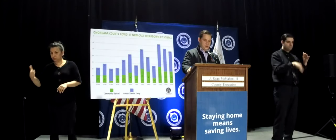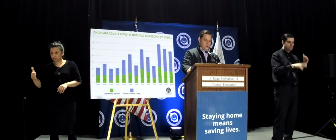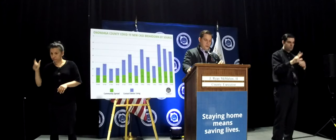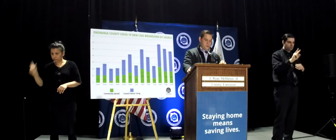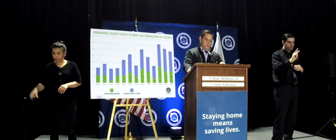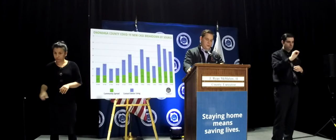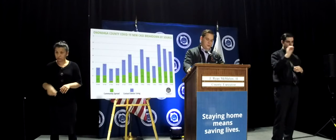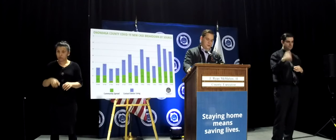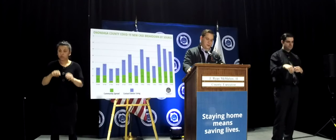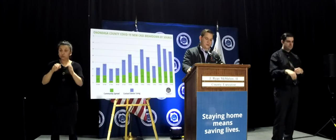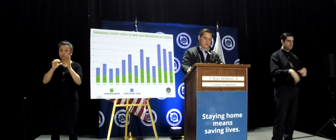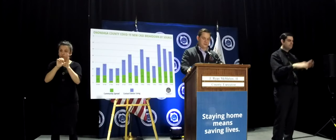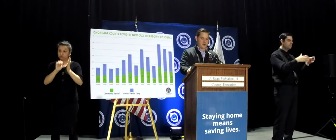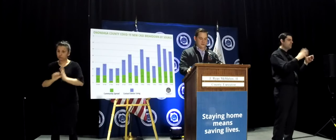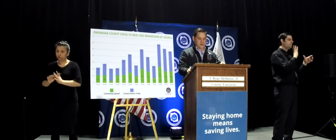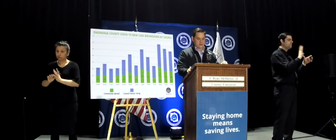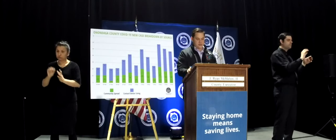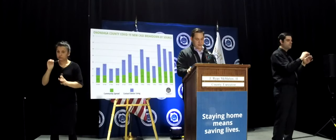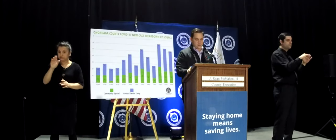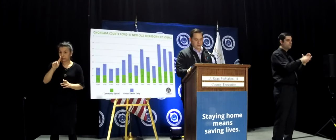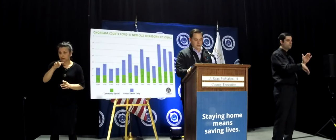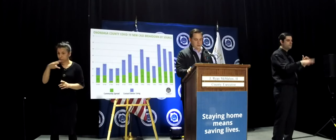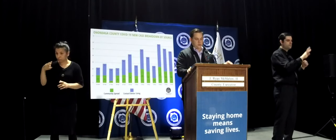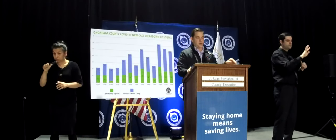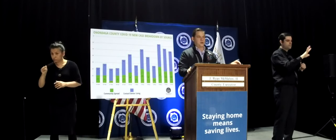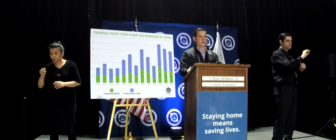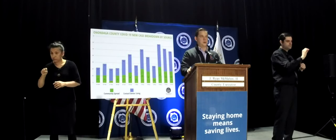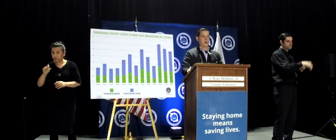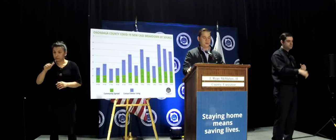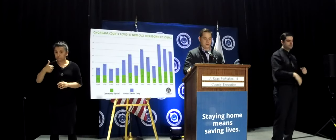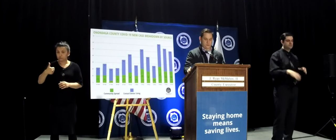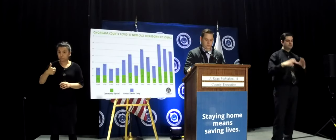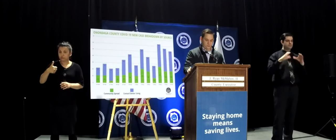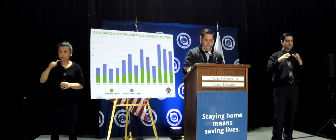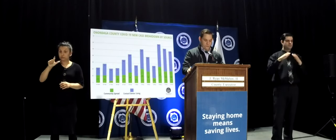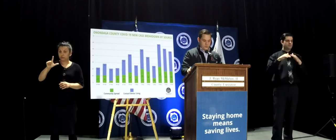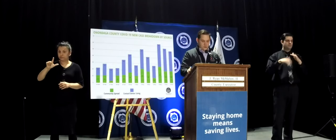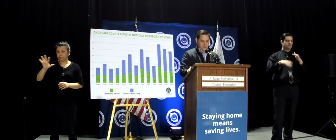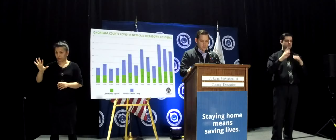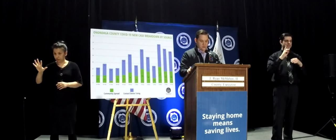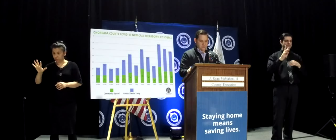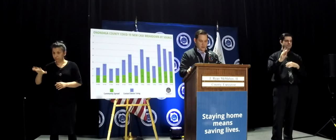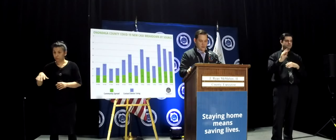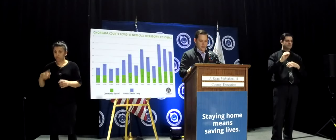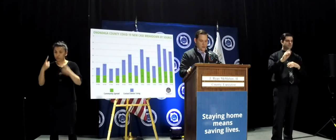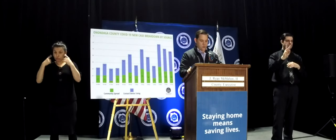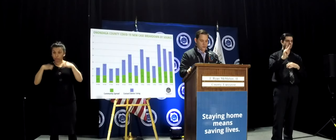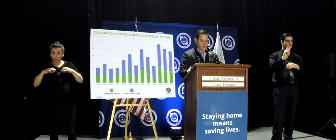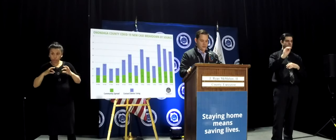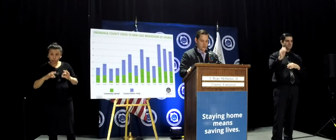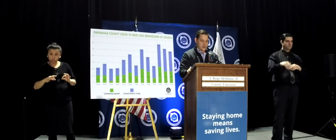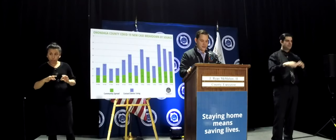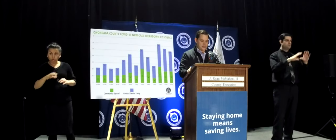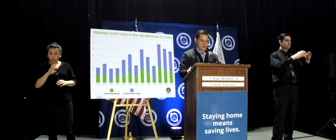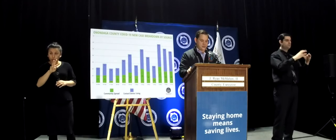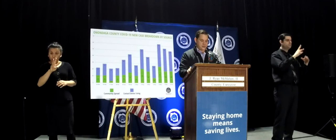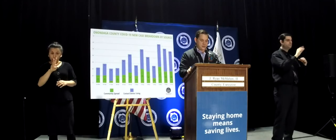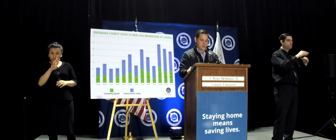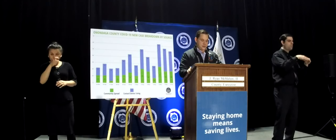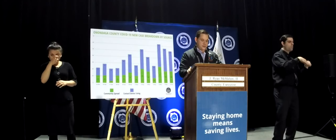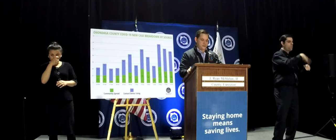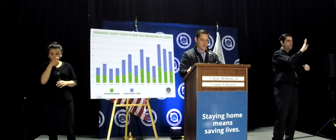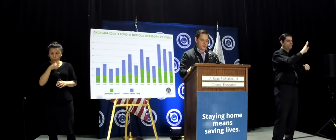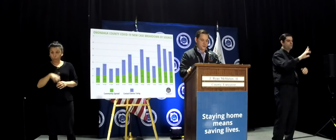City of Syracuse, 675 cases, 300 recoveries. Town of Clay, 107